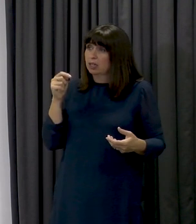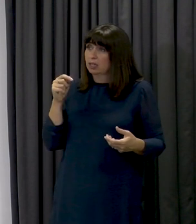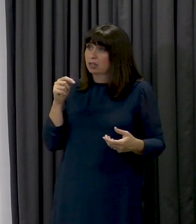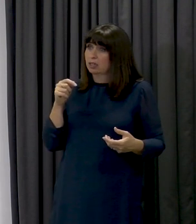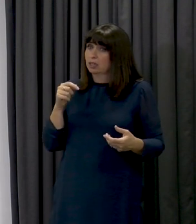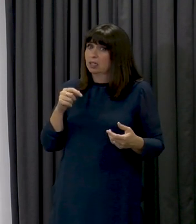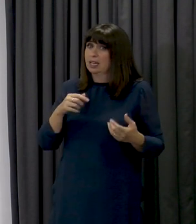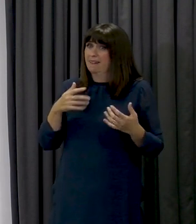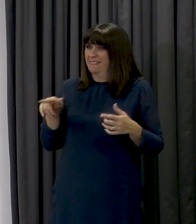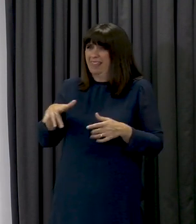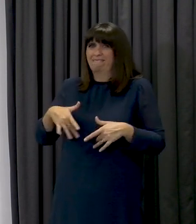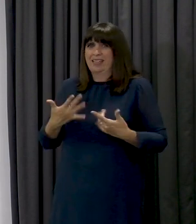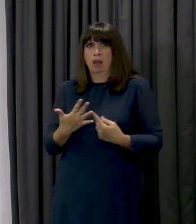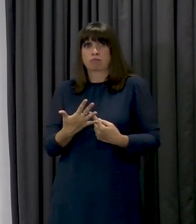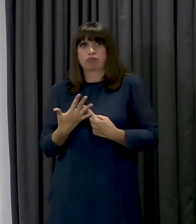to this social pressure?